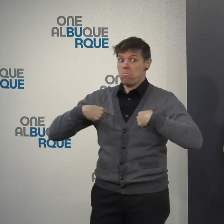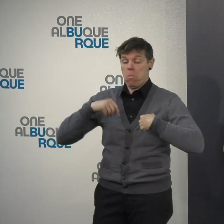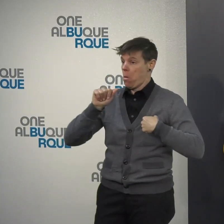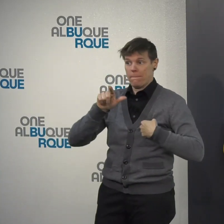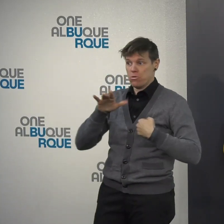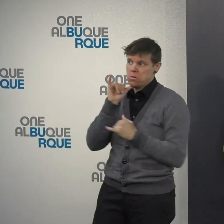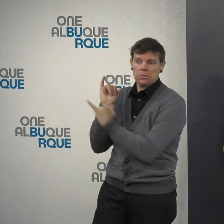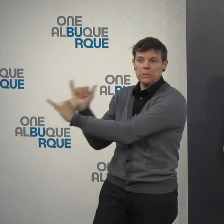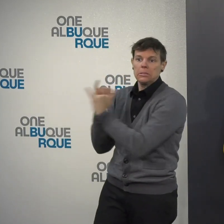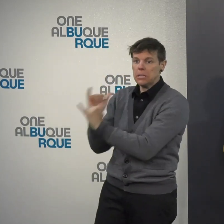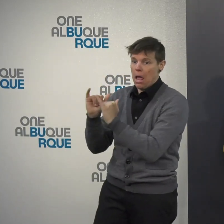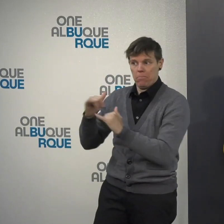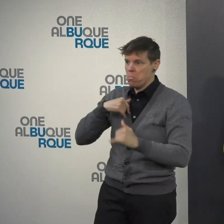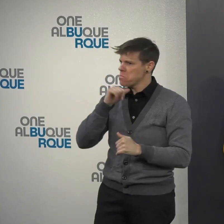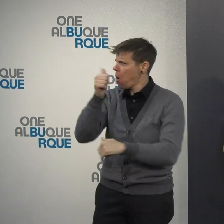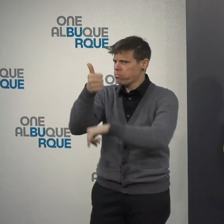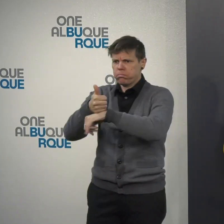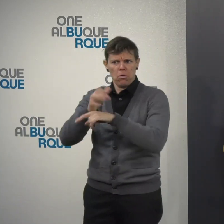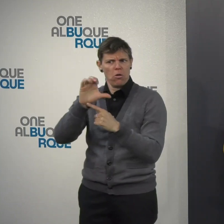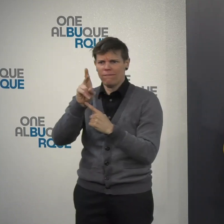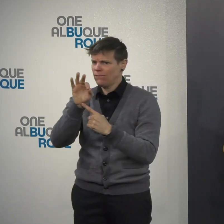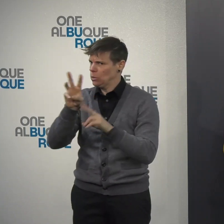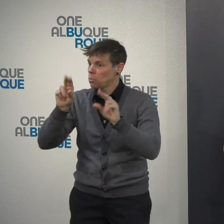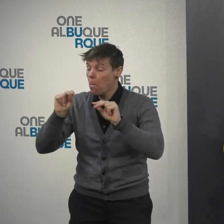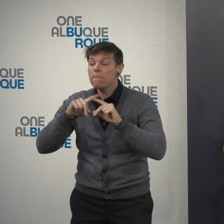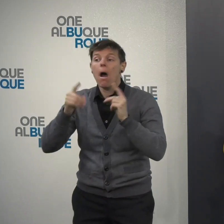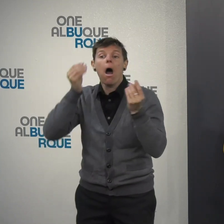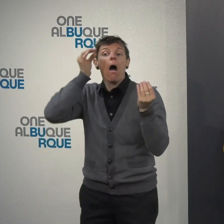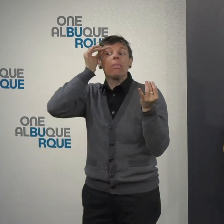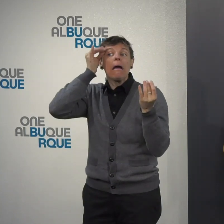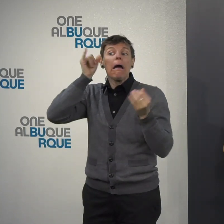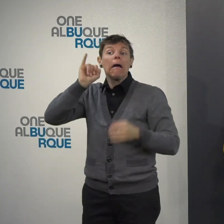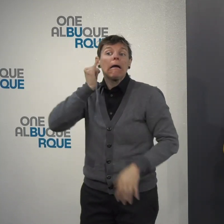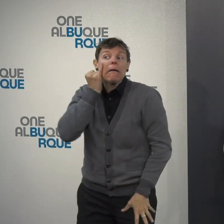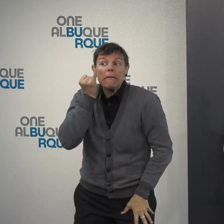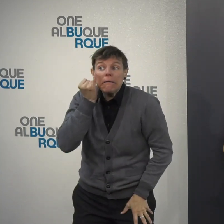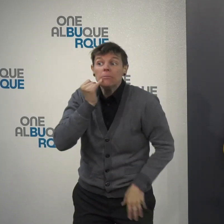aware of that, and we're thinking through what happens if we need to do that. But part